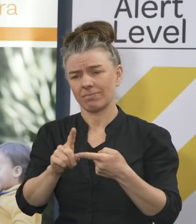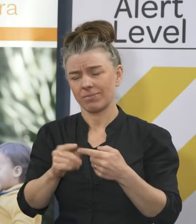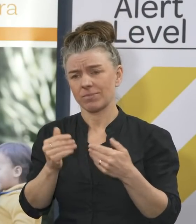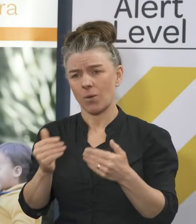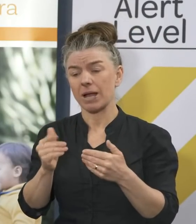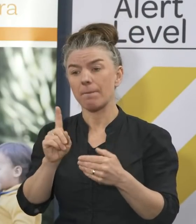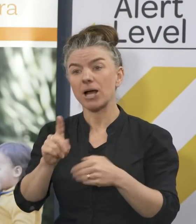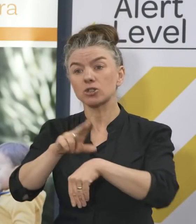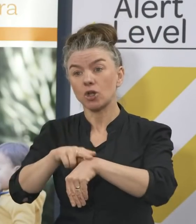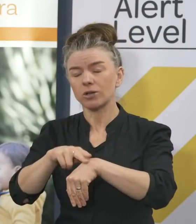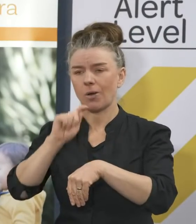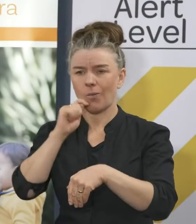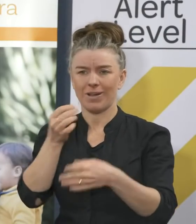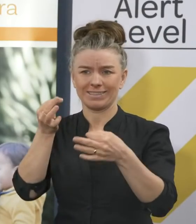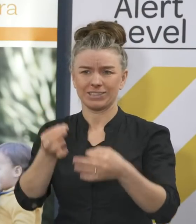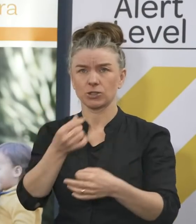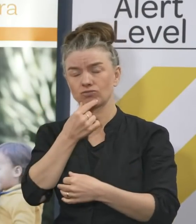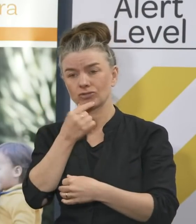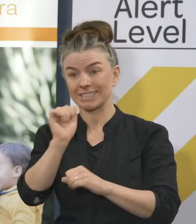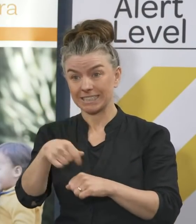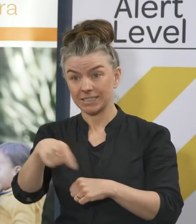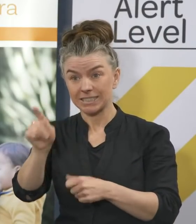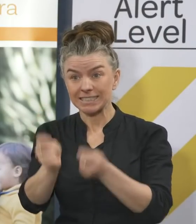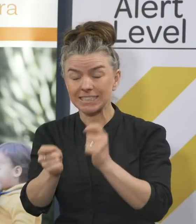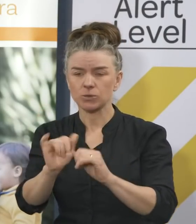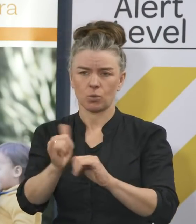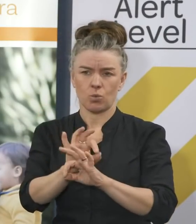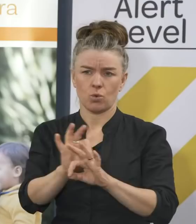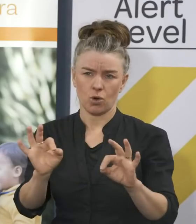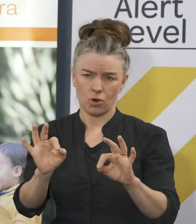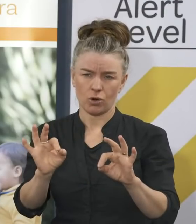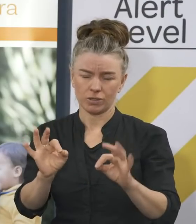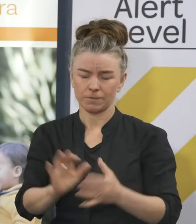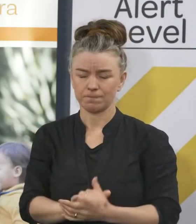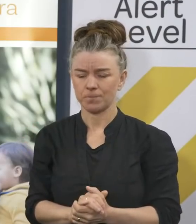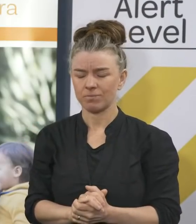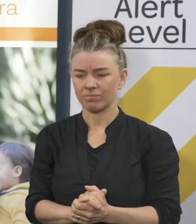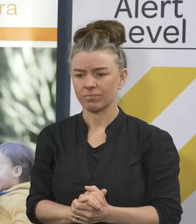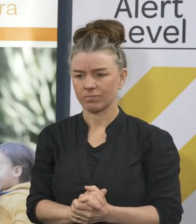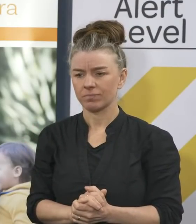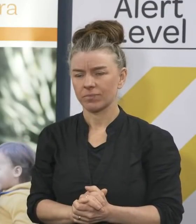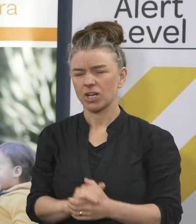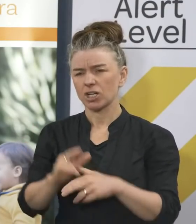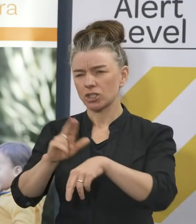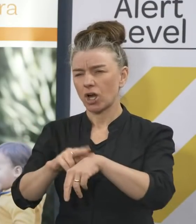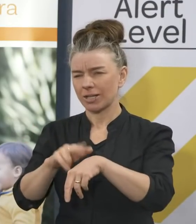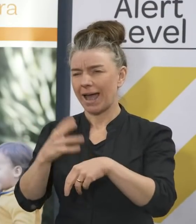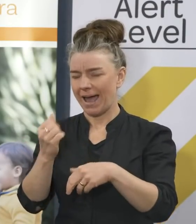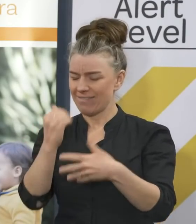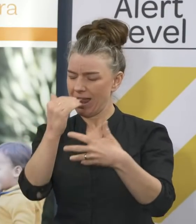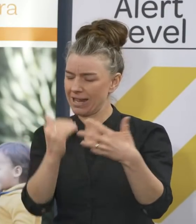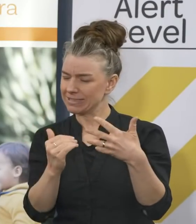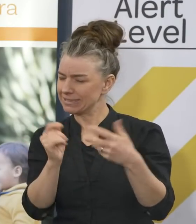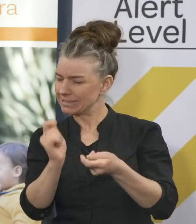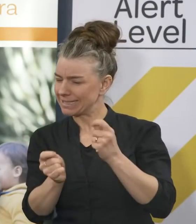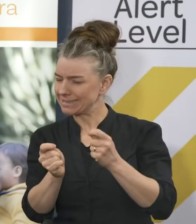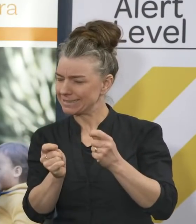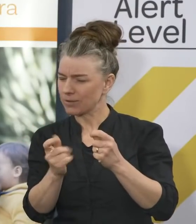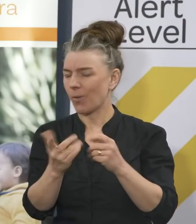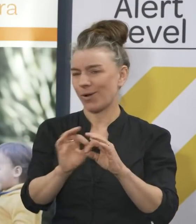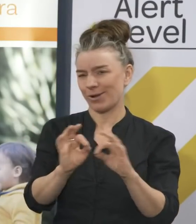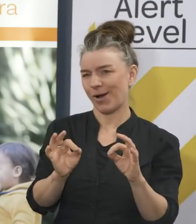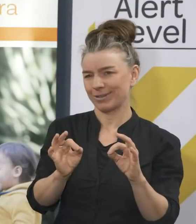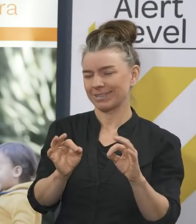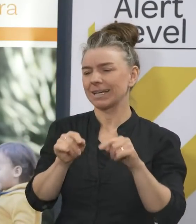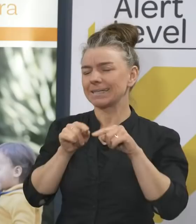clinical judgment of the clinician will apply, and rightly will be applied as to whether someone does or doesn't need a test, depending